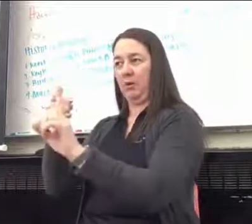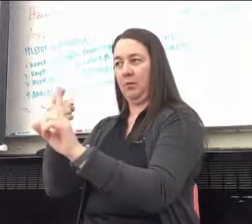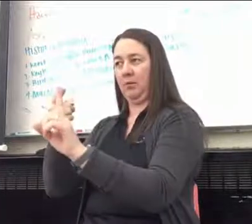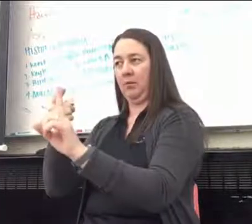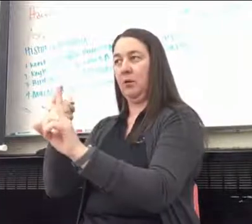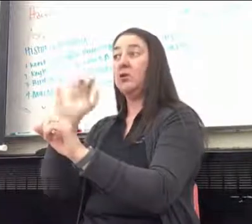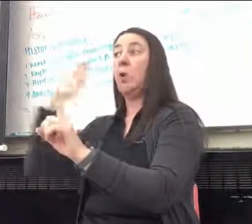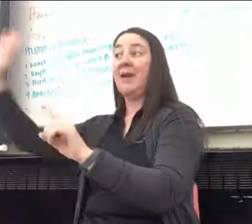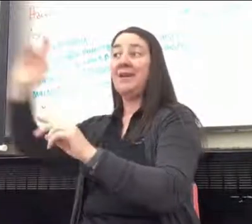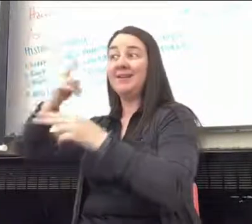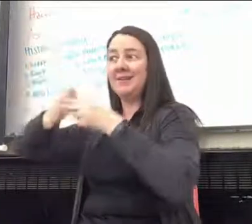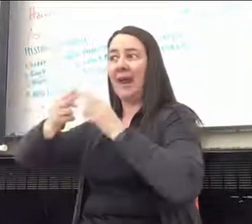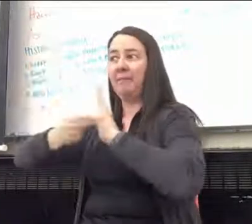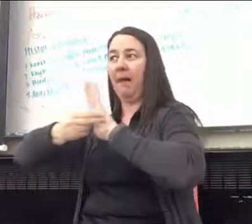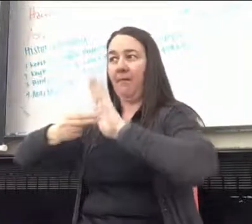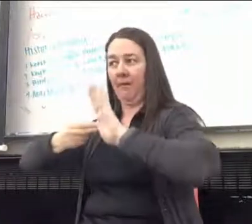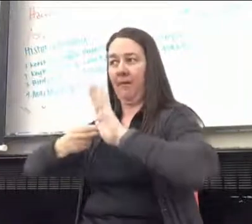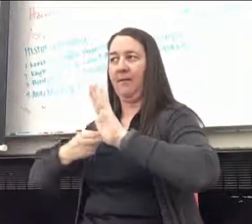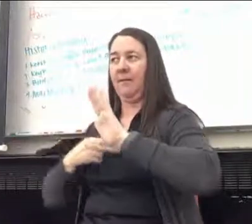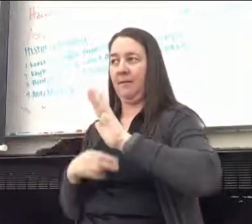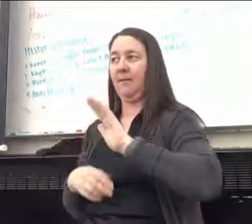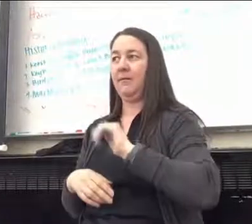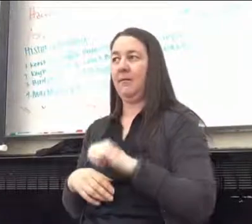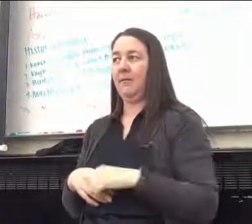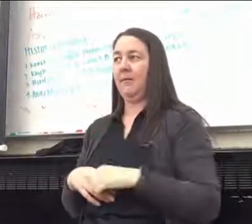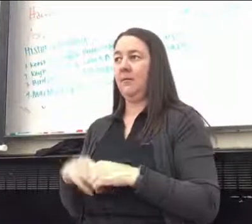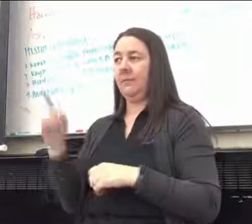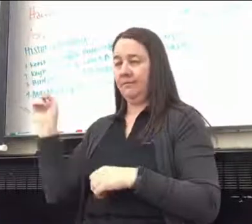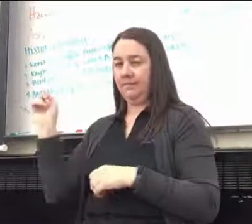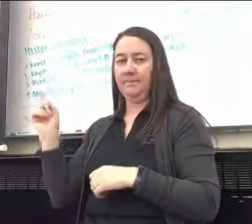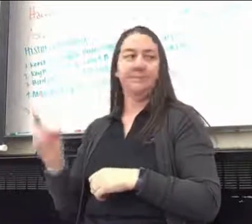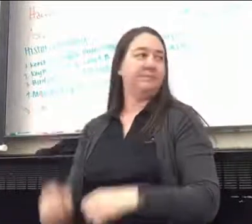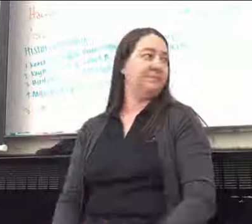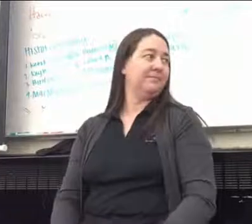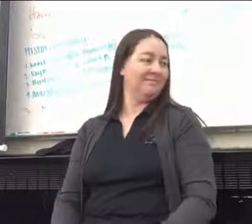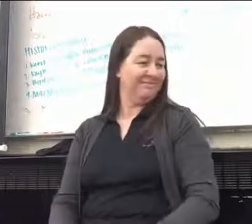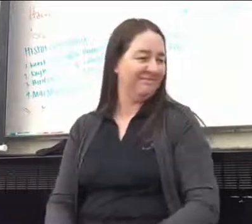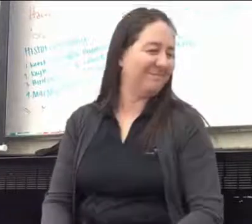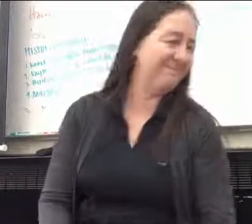is... No, Archduke Franz Ferdinand II.